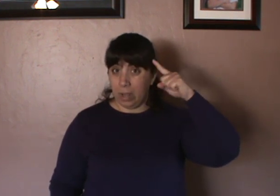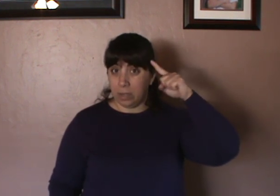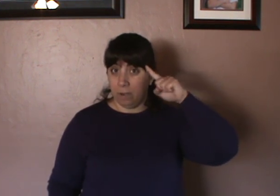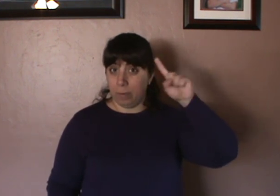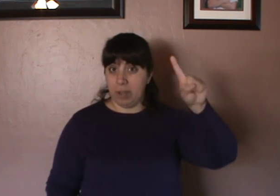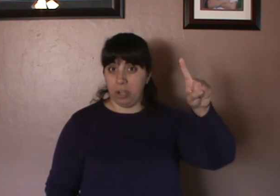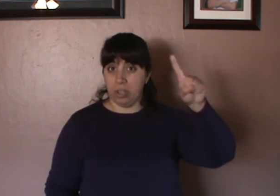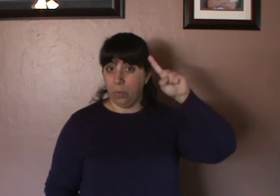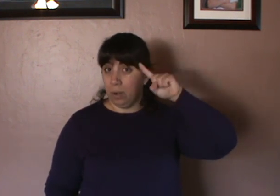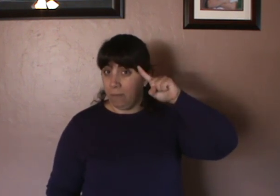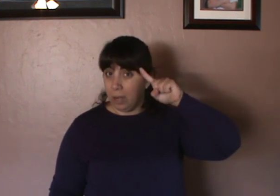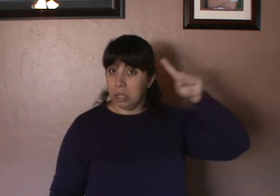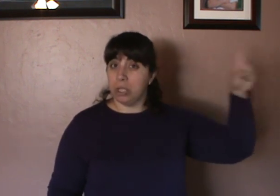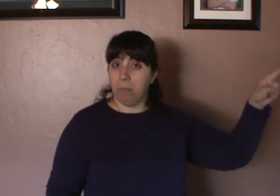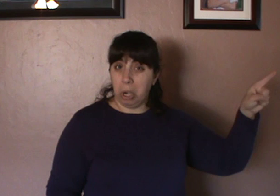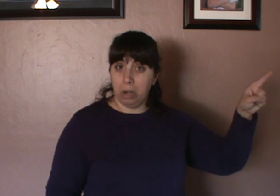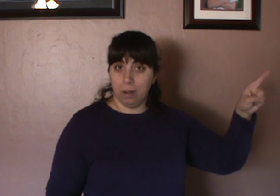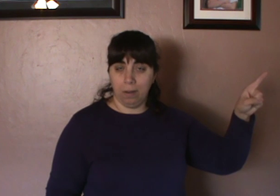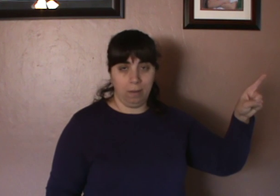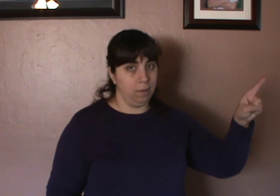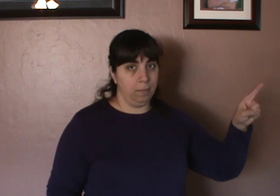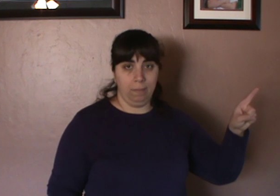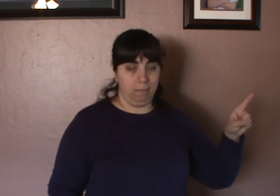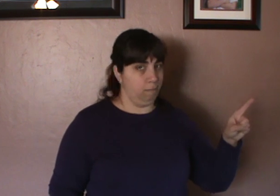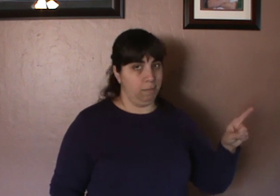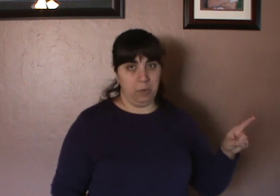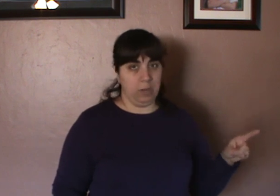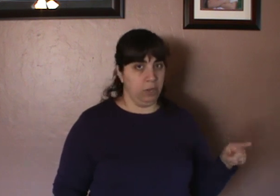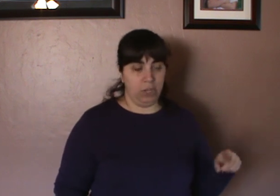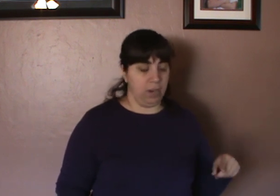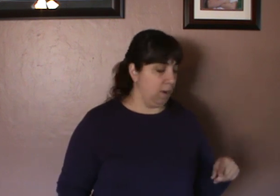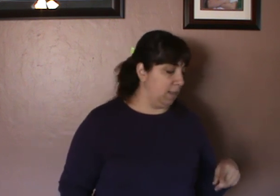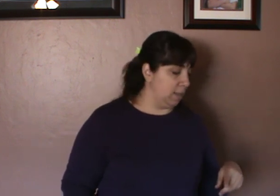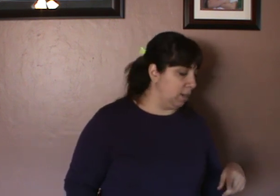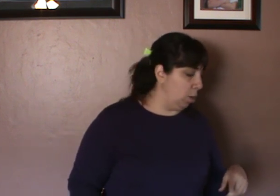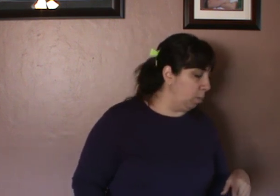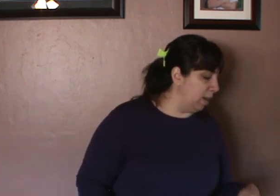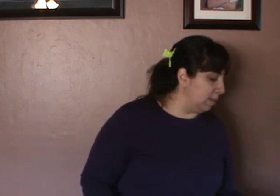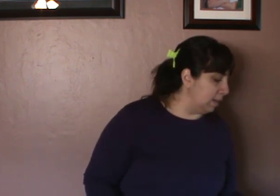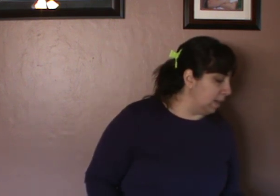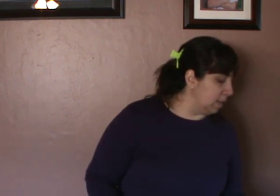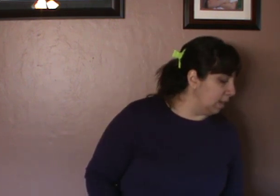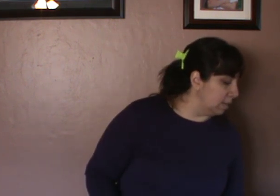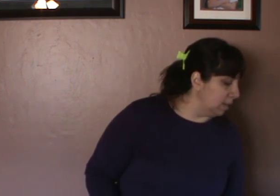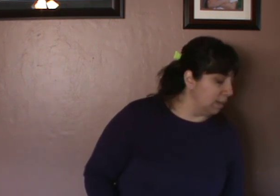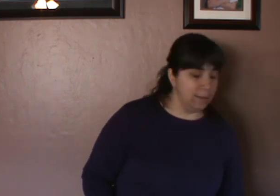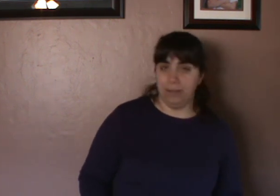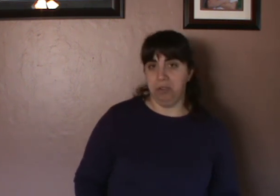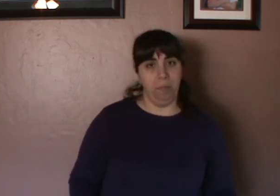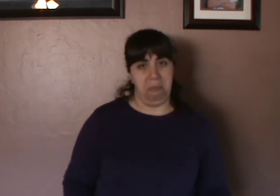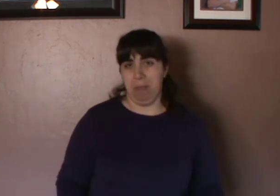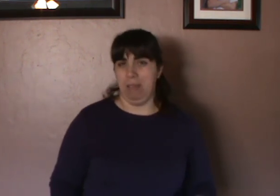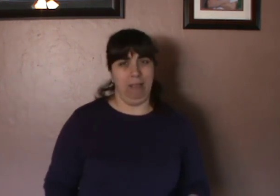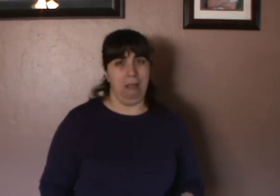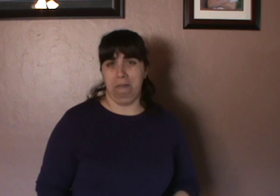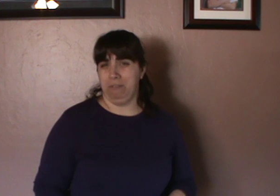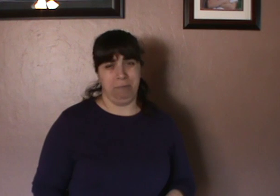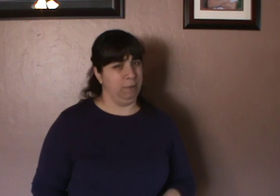our information, so one finger, smart. And we're gonna shake our heads a no, because the next thing is, don't make me laugh, so we're like,